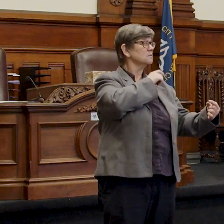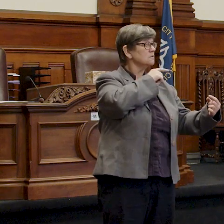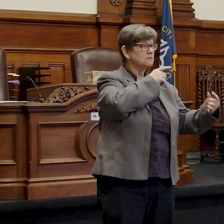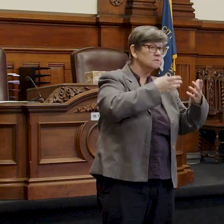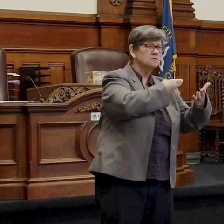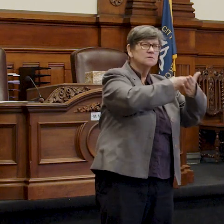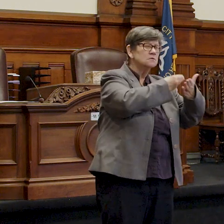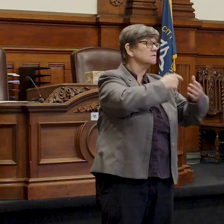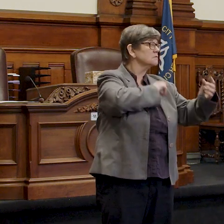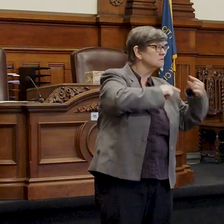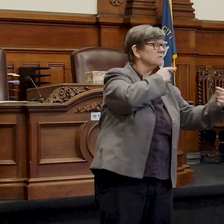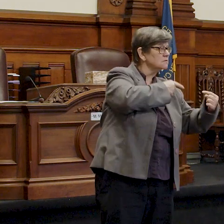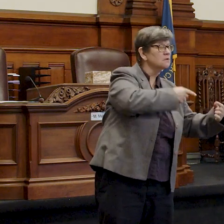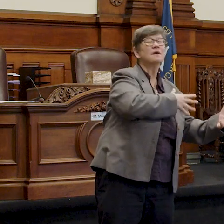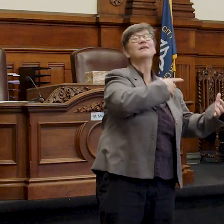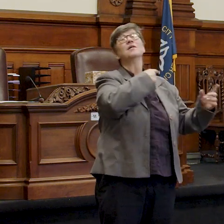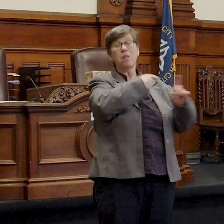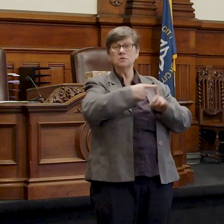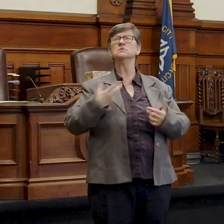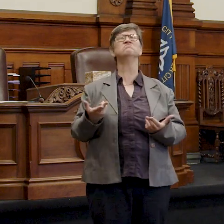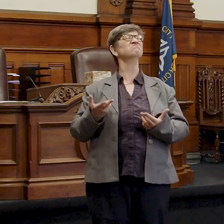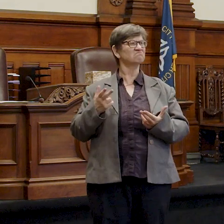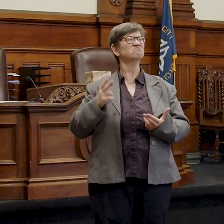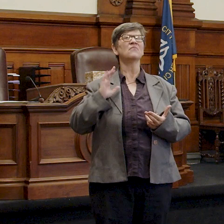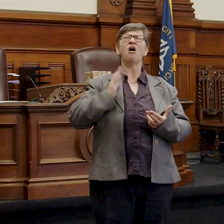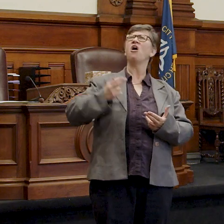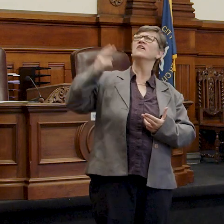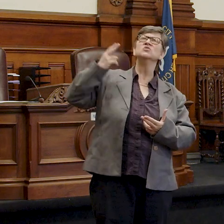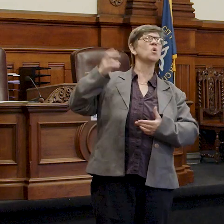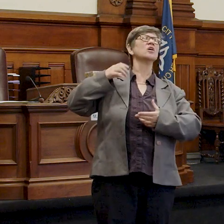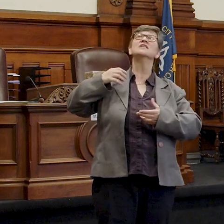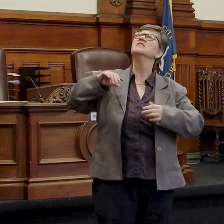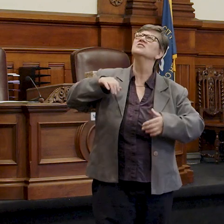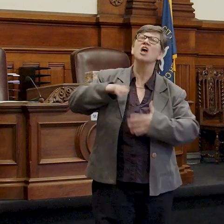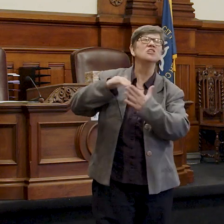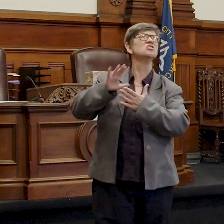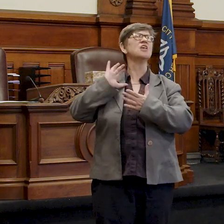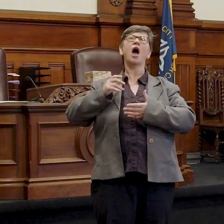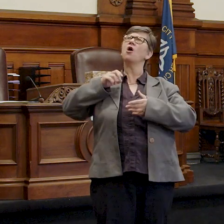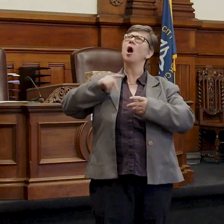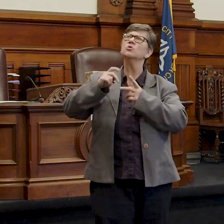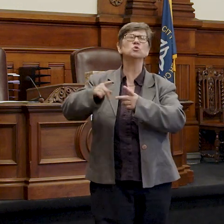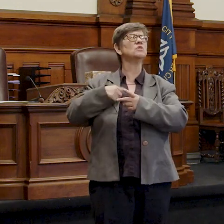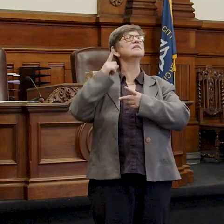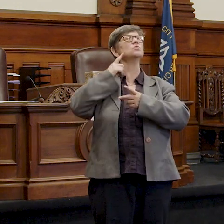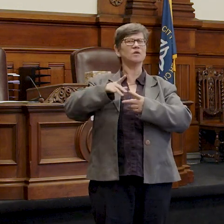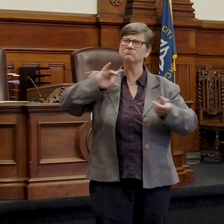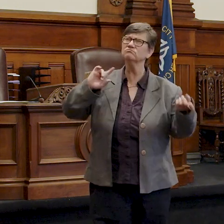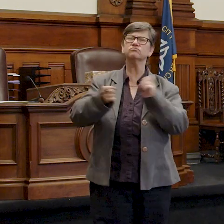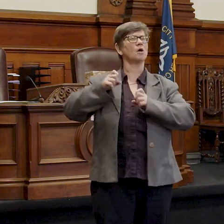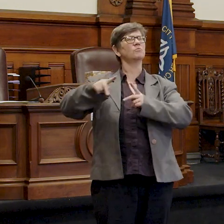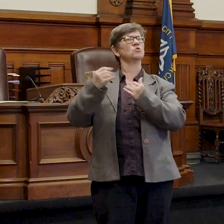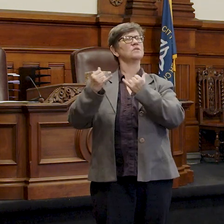investments that confront historic challenges with historic opportunities. For the second year in a row, the City of Rochester budget